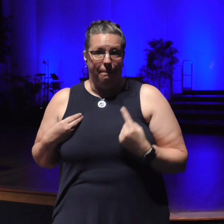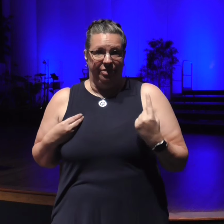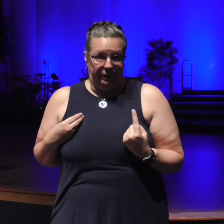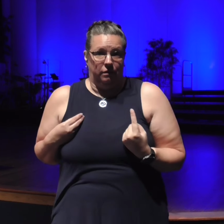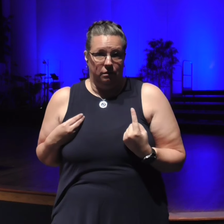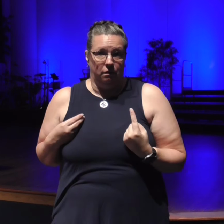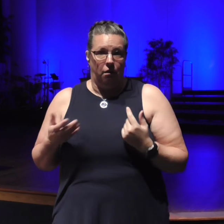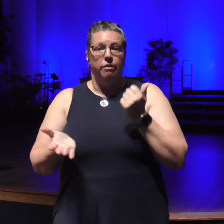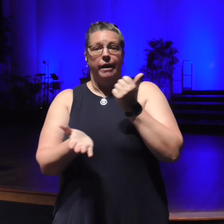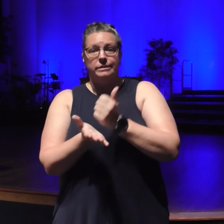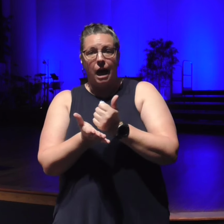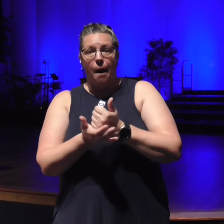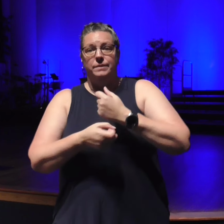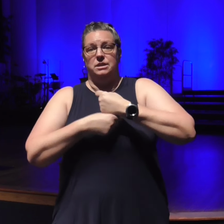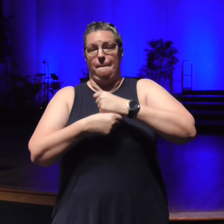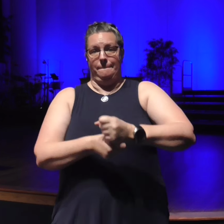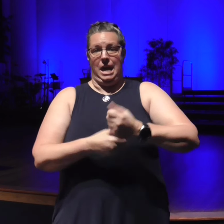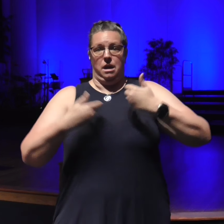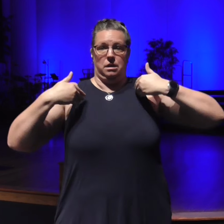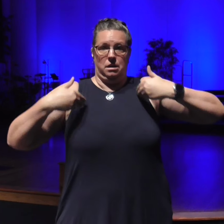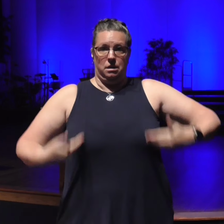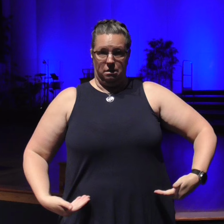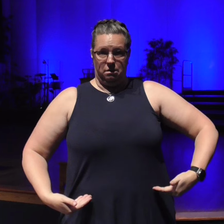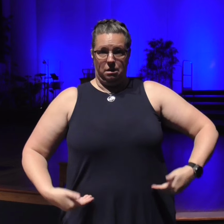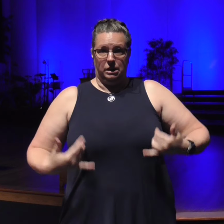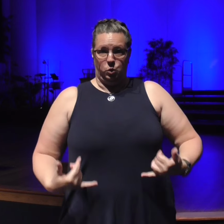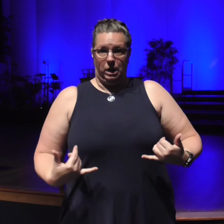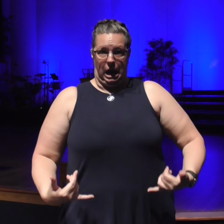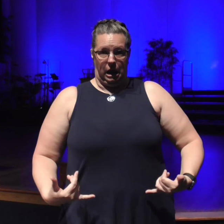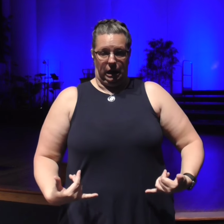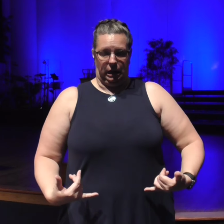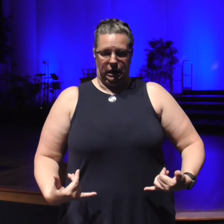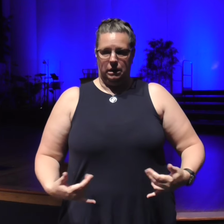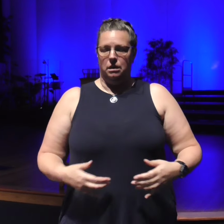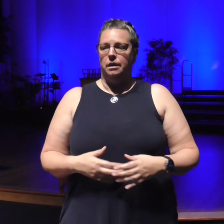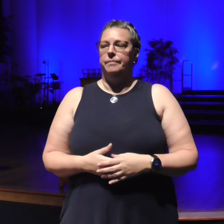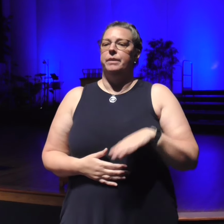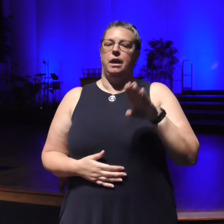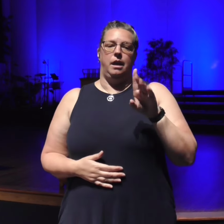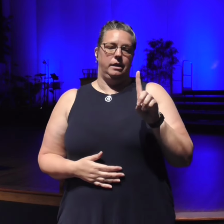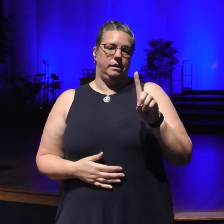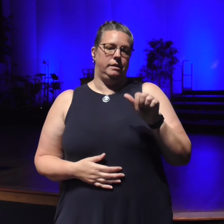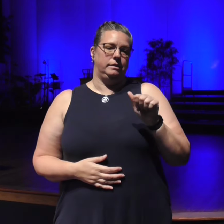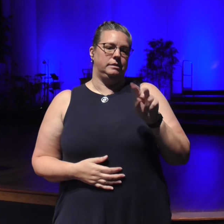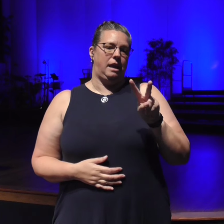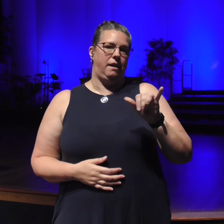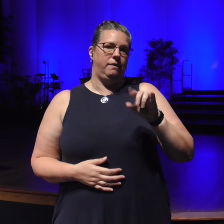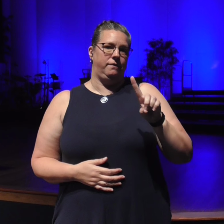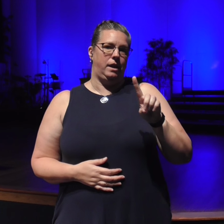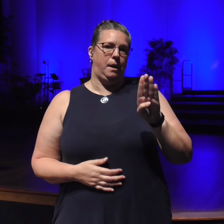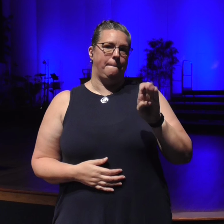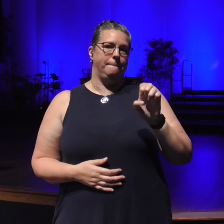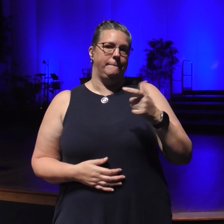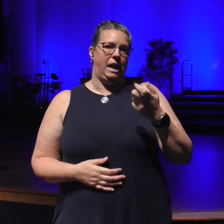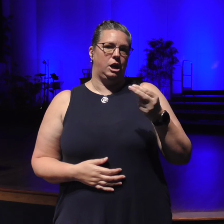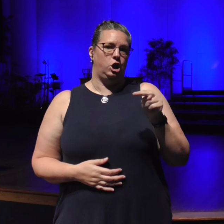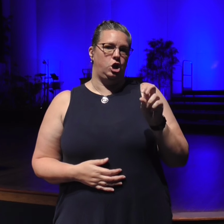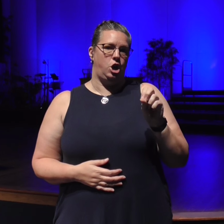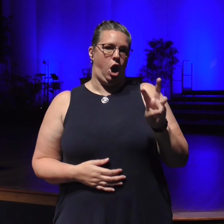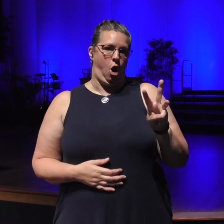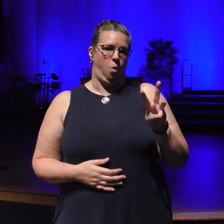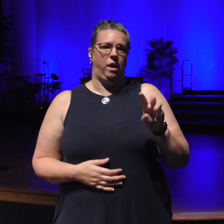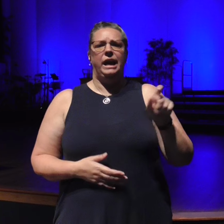has helped to create the tapestry that we are today. David Begnaud is a journalist with